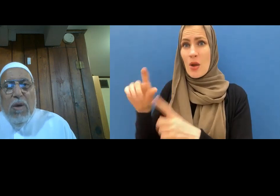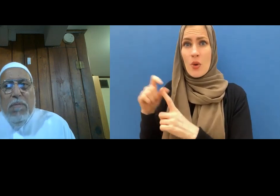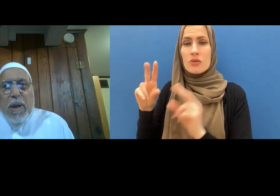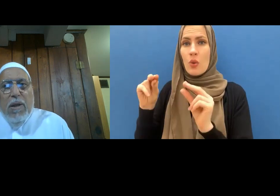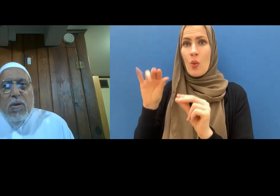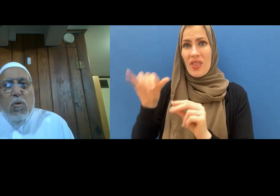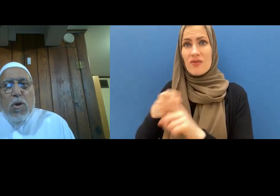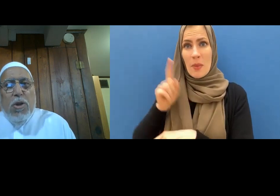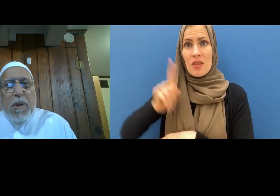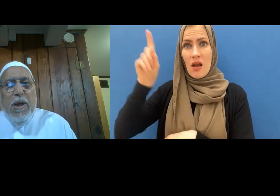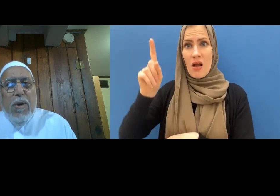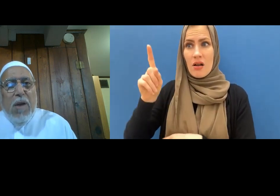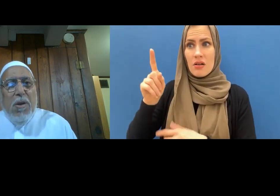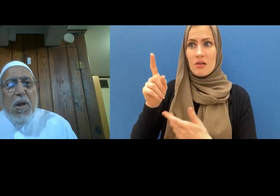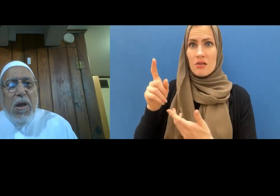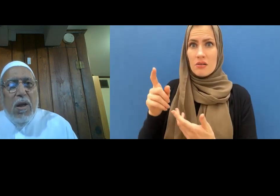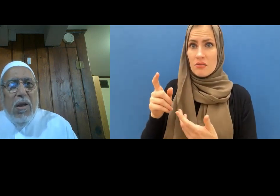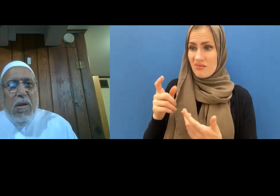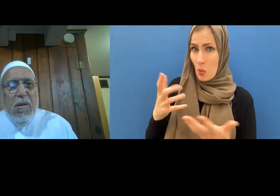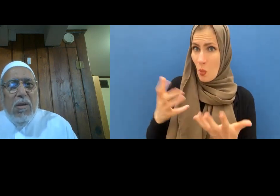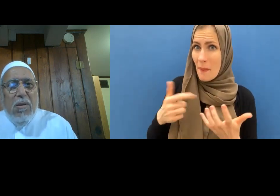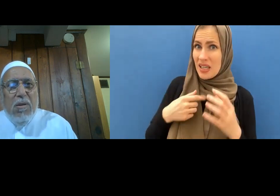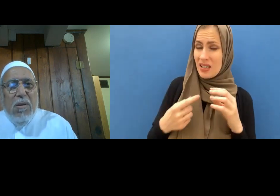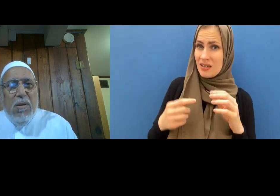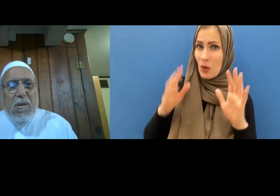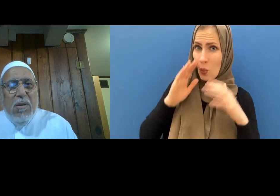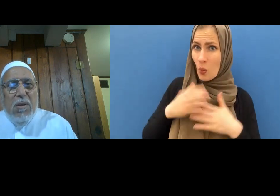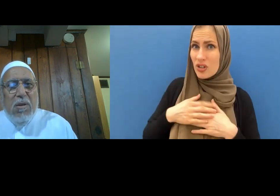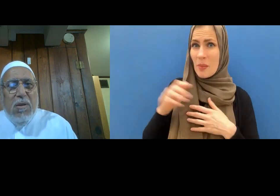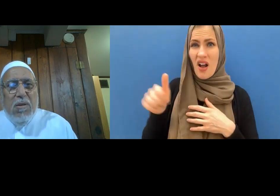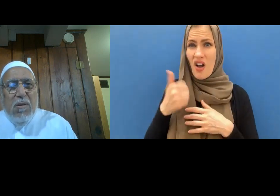You want me to worship anyone other than Allah?